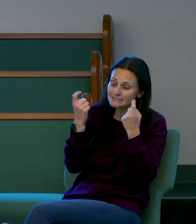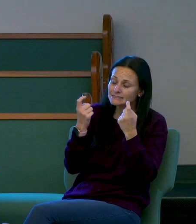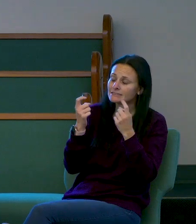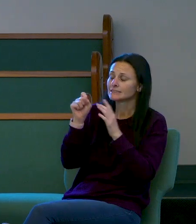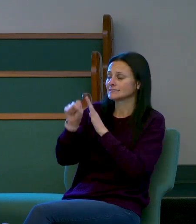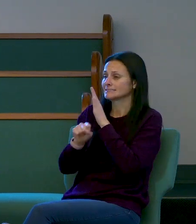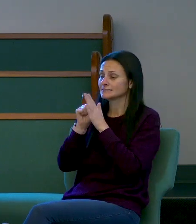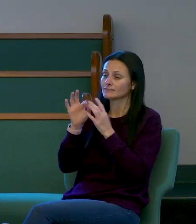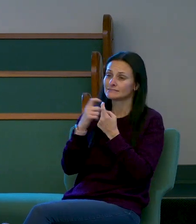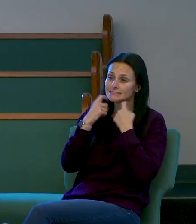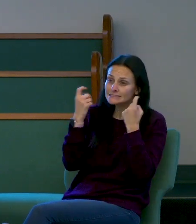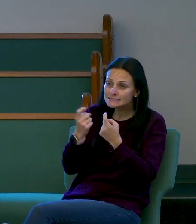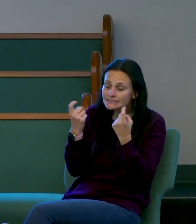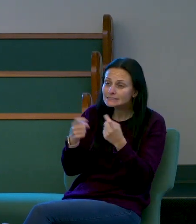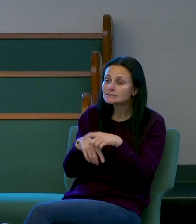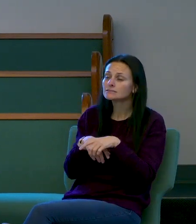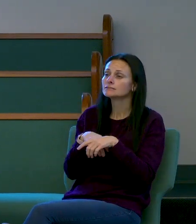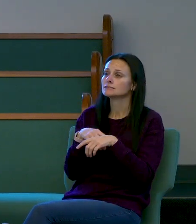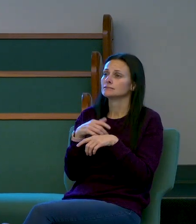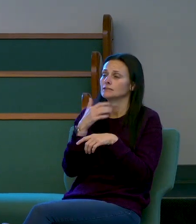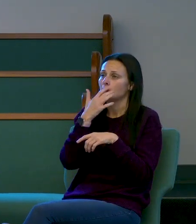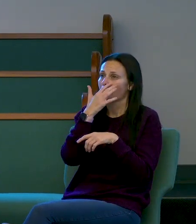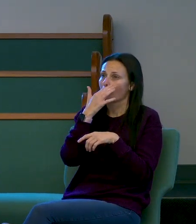of sin or a point